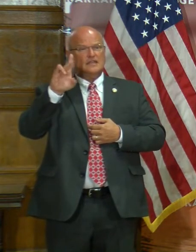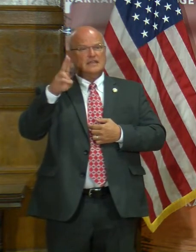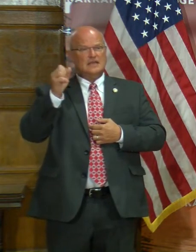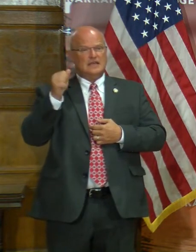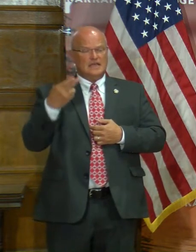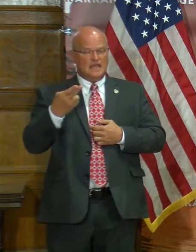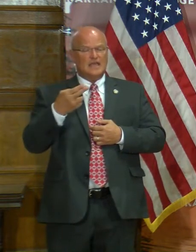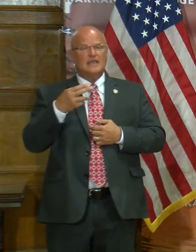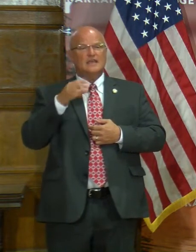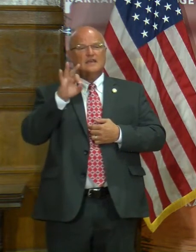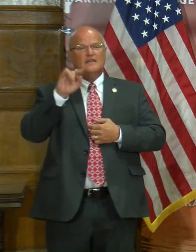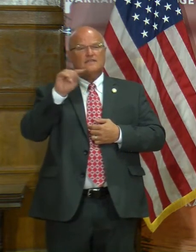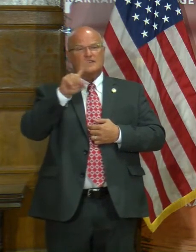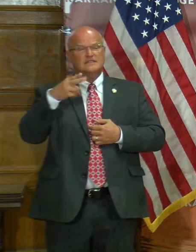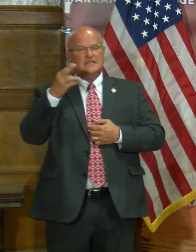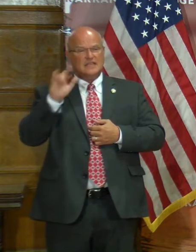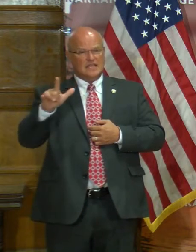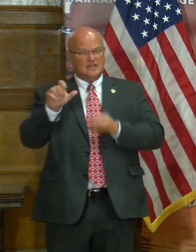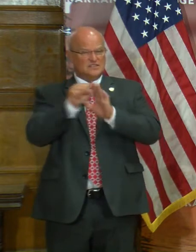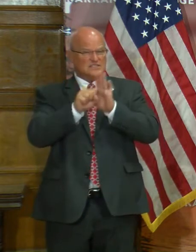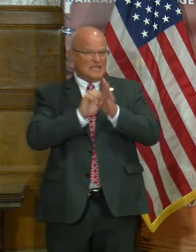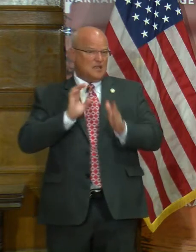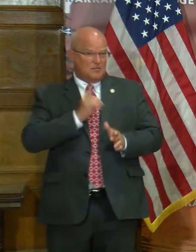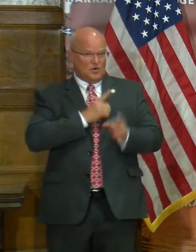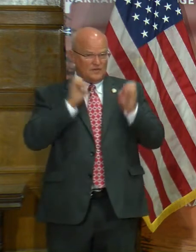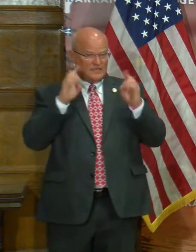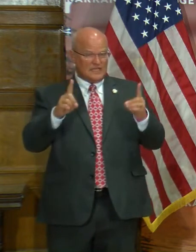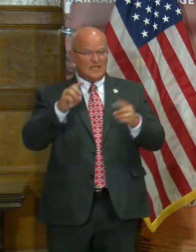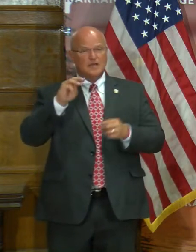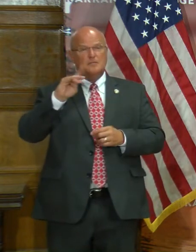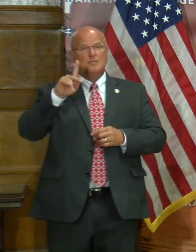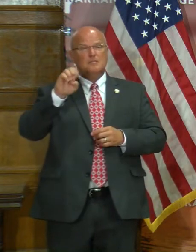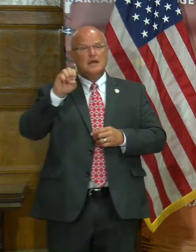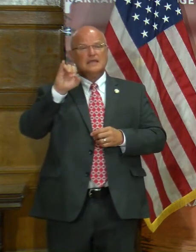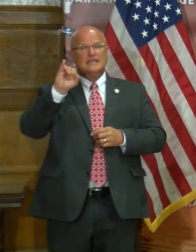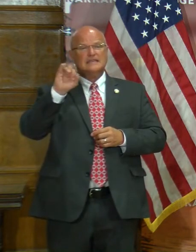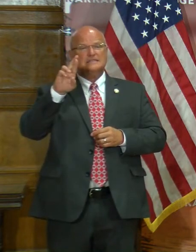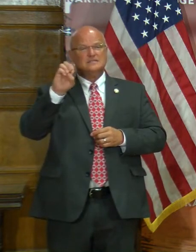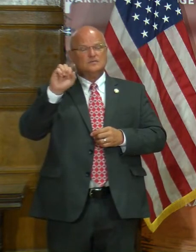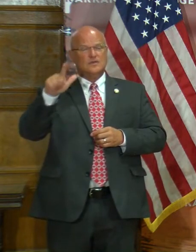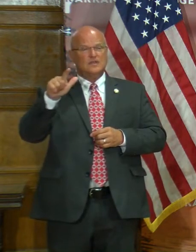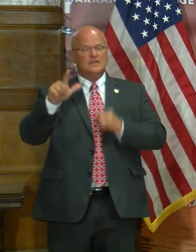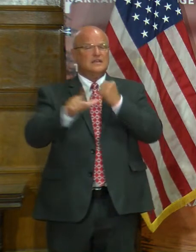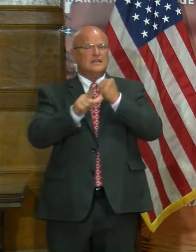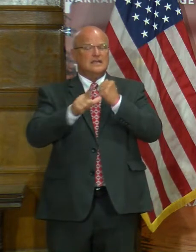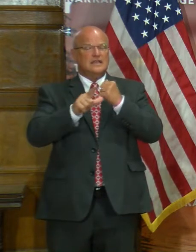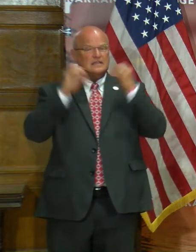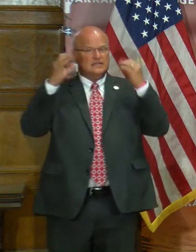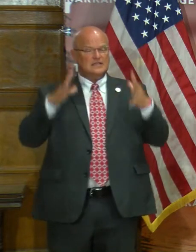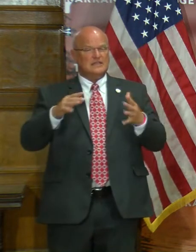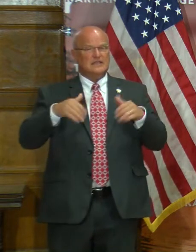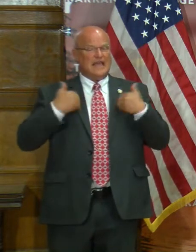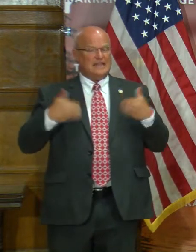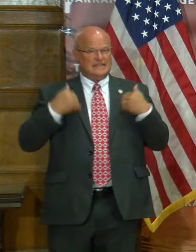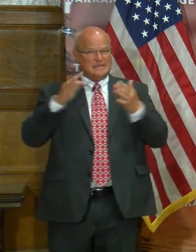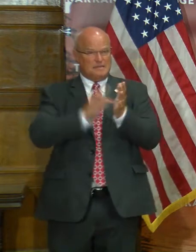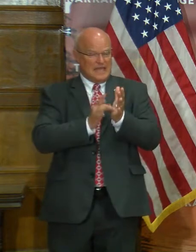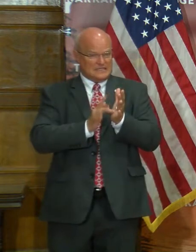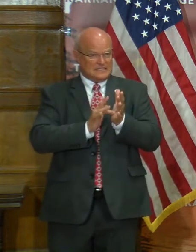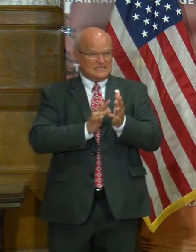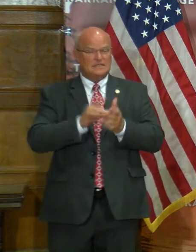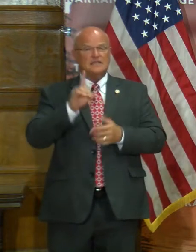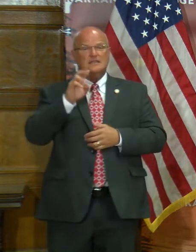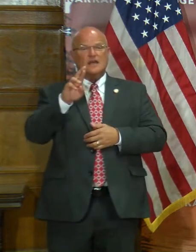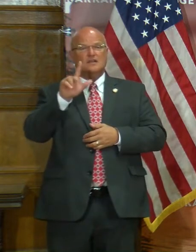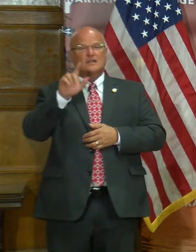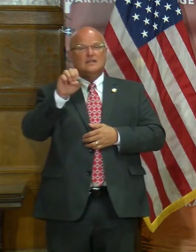Health, Fitzhill from the State Board of Education, Dr. Michael Israel, Associate Professor of Adolescent Medicine, Dr.